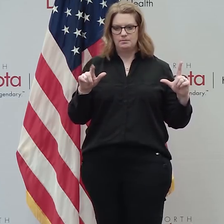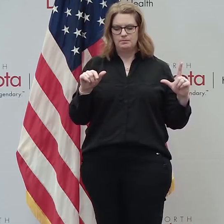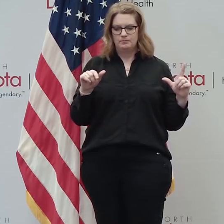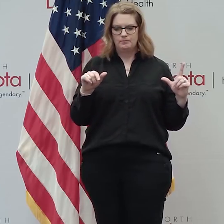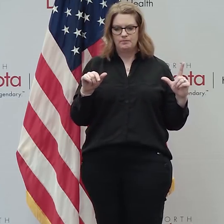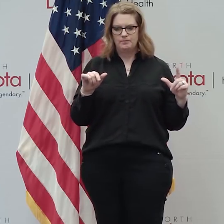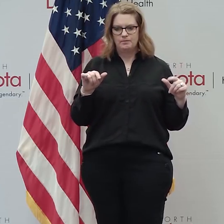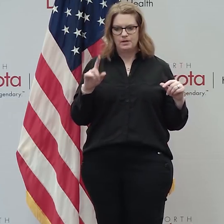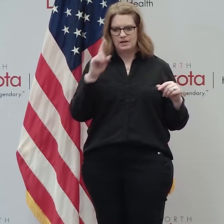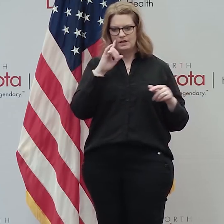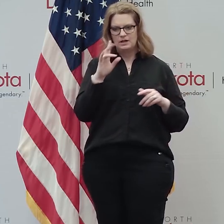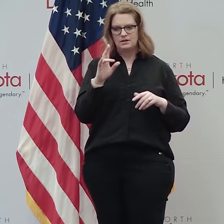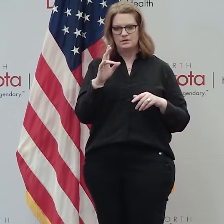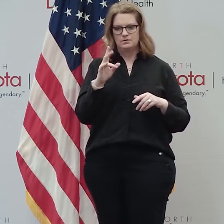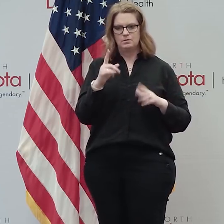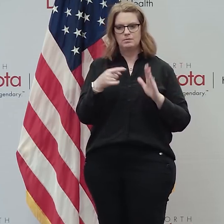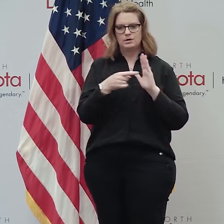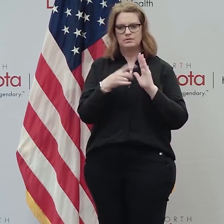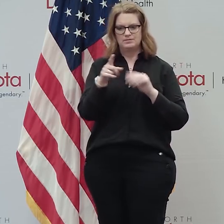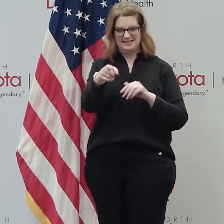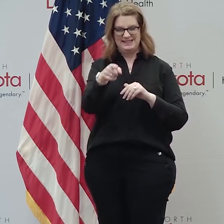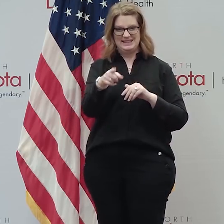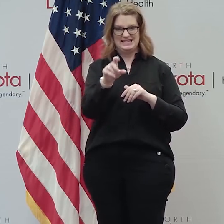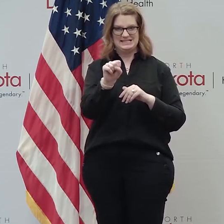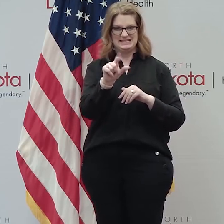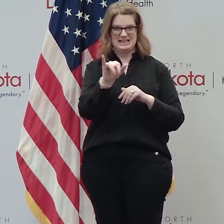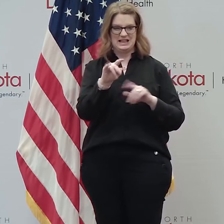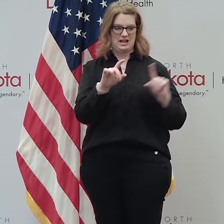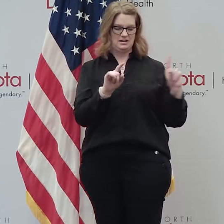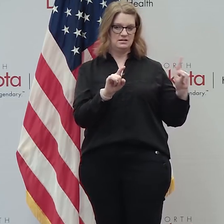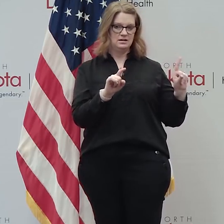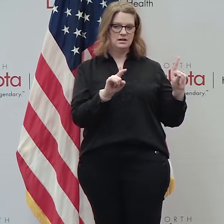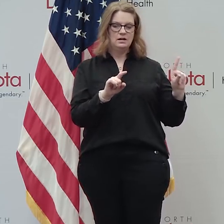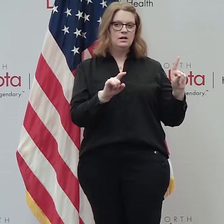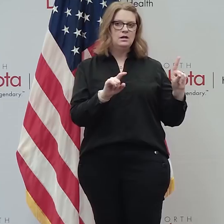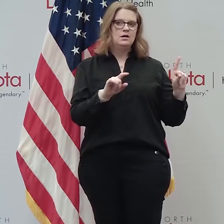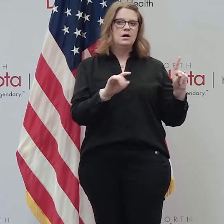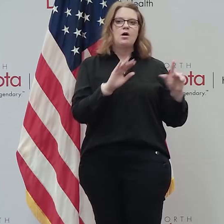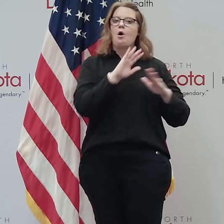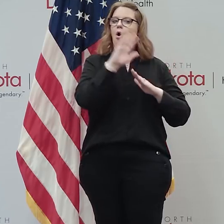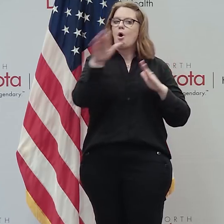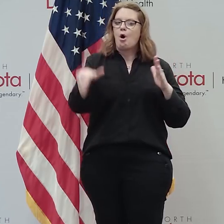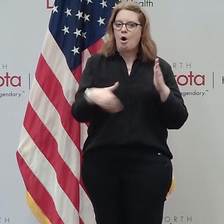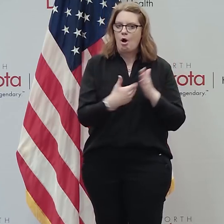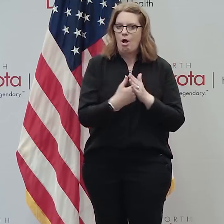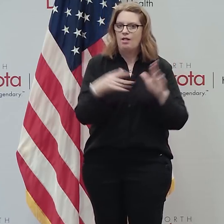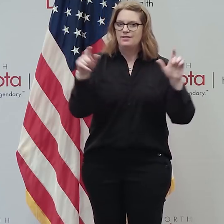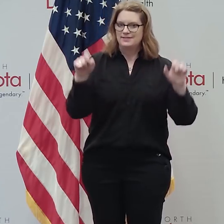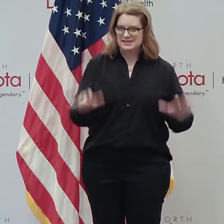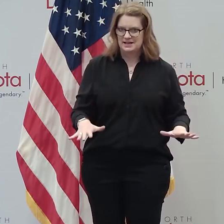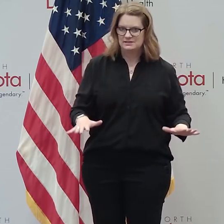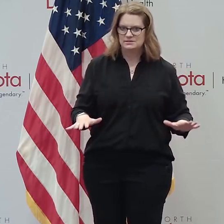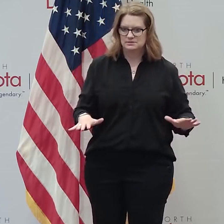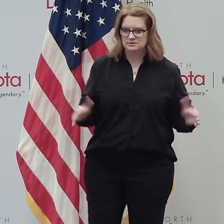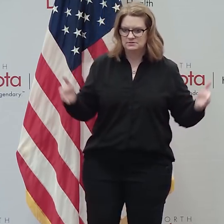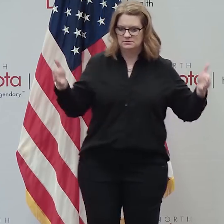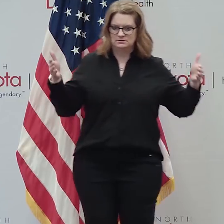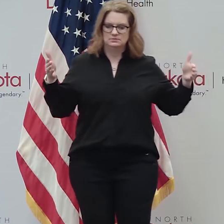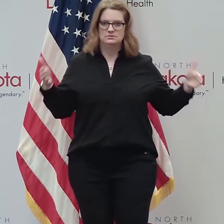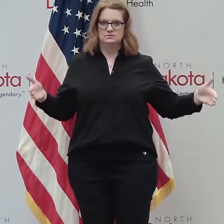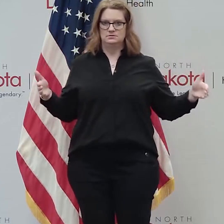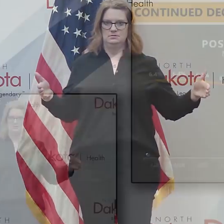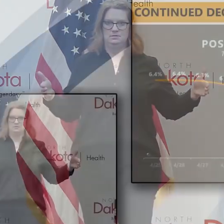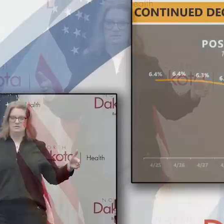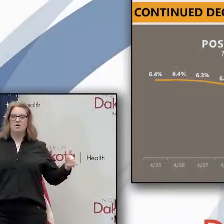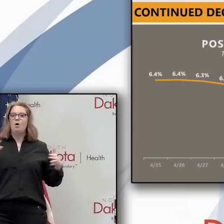that we're using, I think, reflects, this slide reflects all the tests as a denominator,